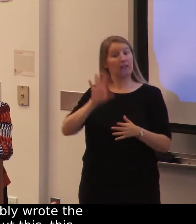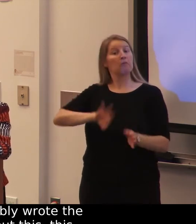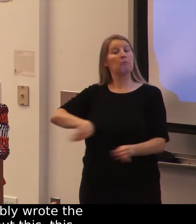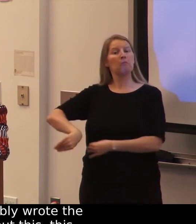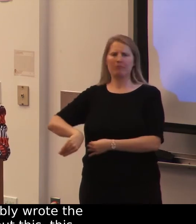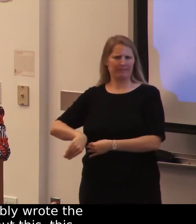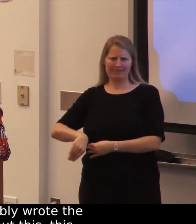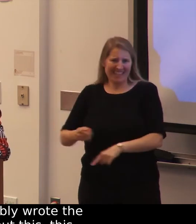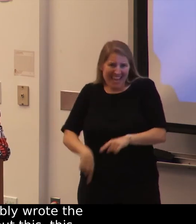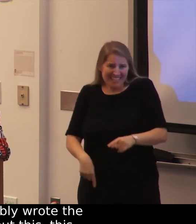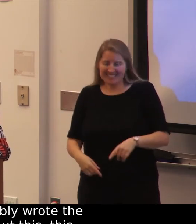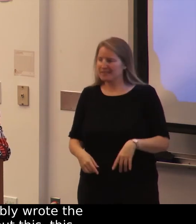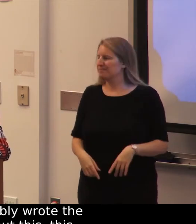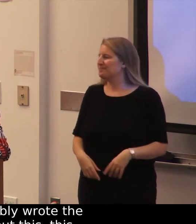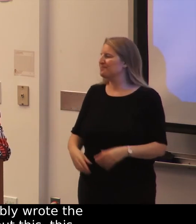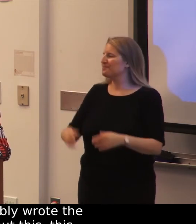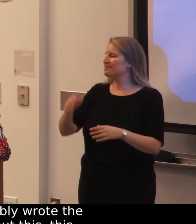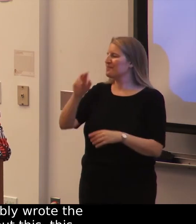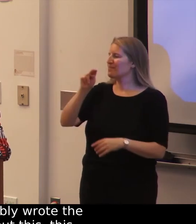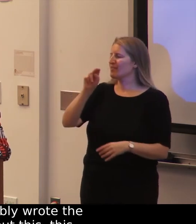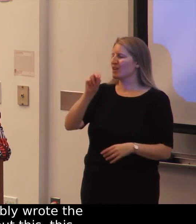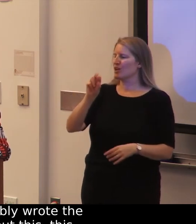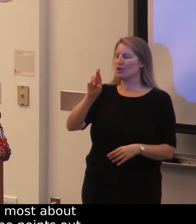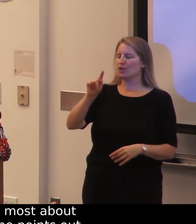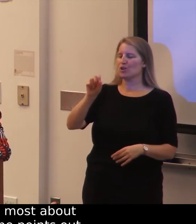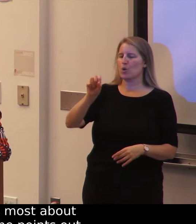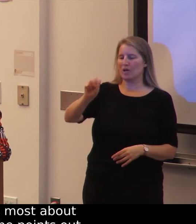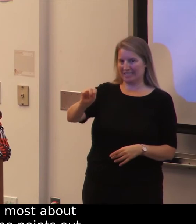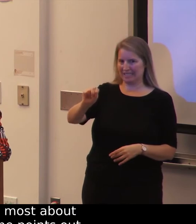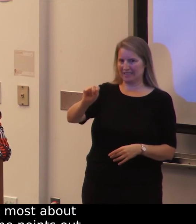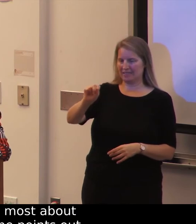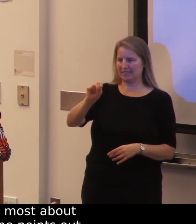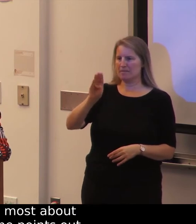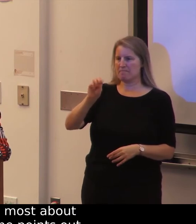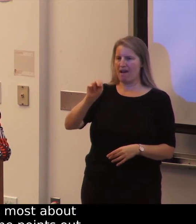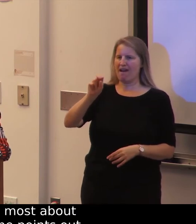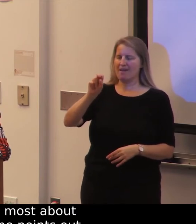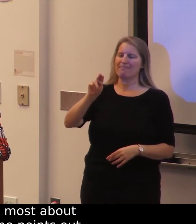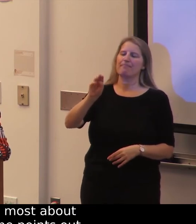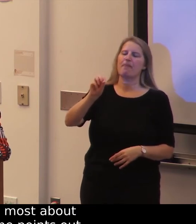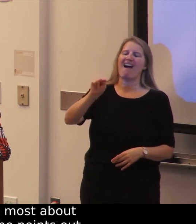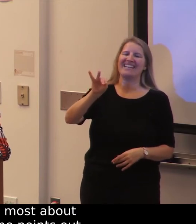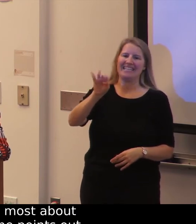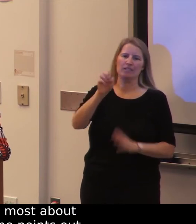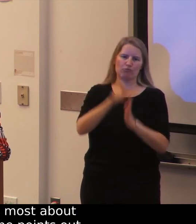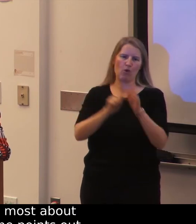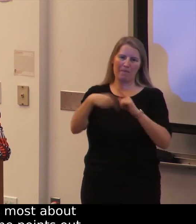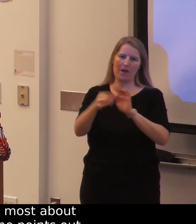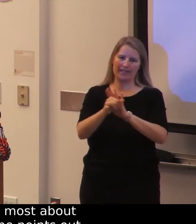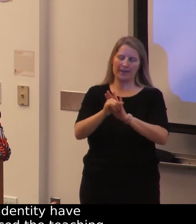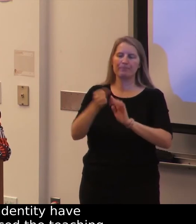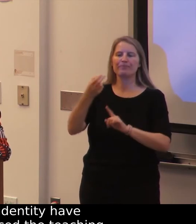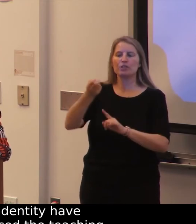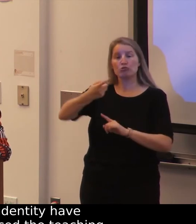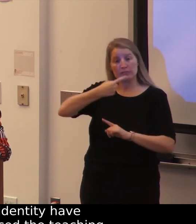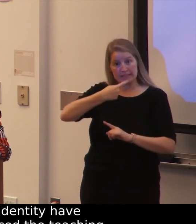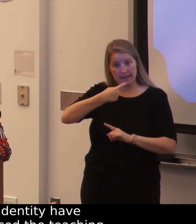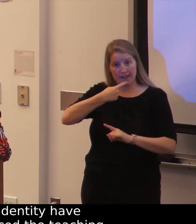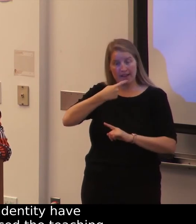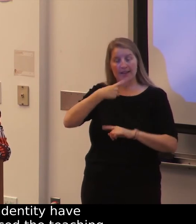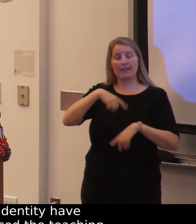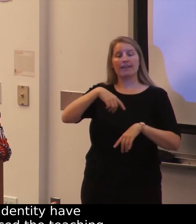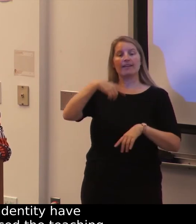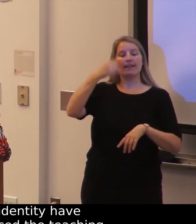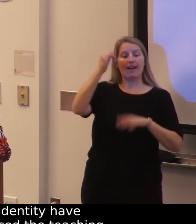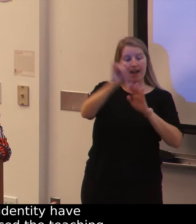Norton, who probably wrote the most about, this is Bonnie Norton, who wrote most about identity, she points out that the theories of language and identity